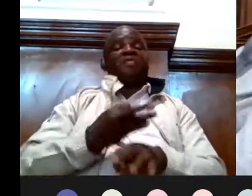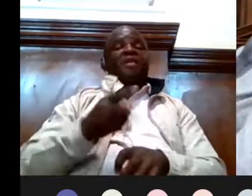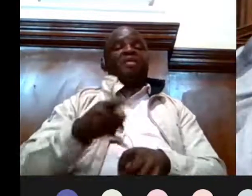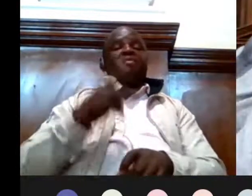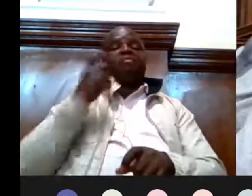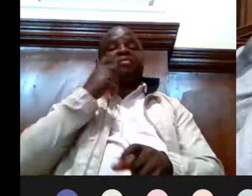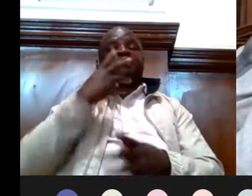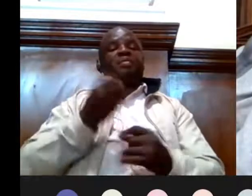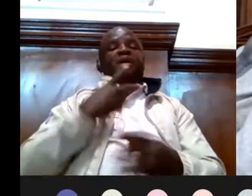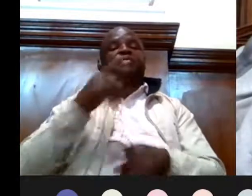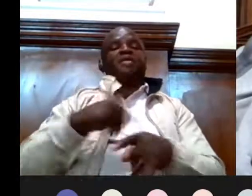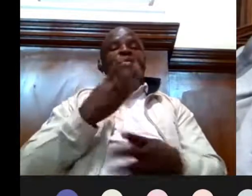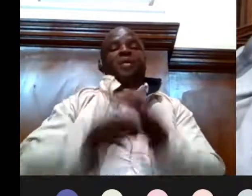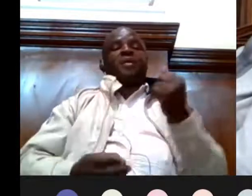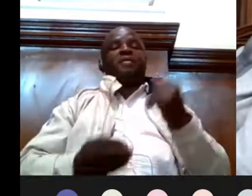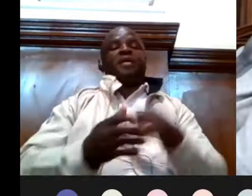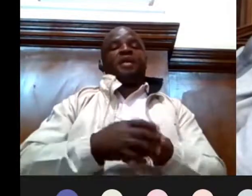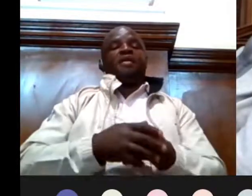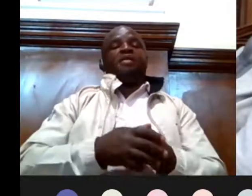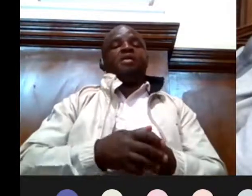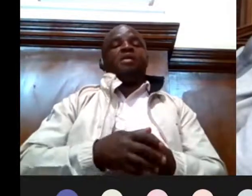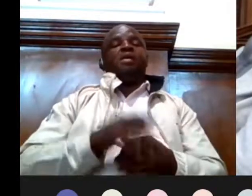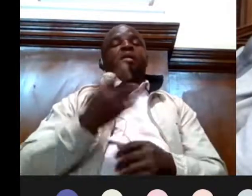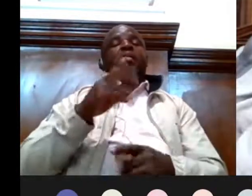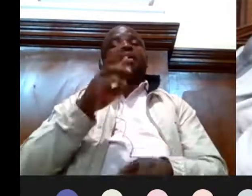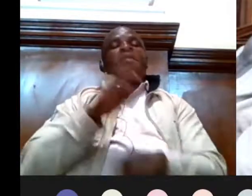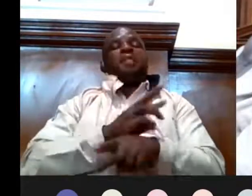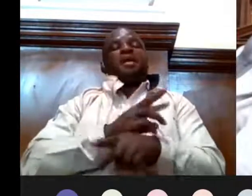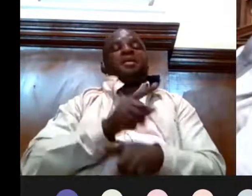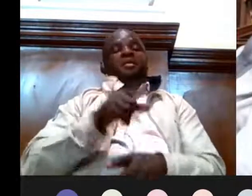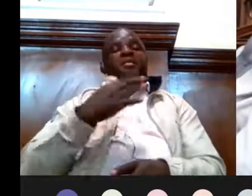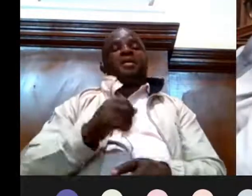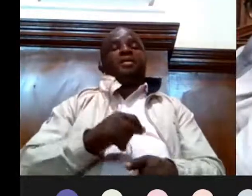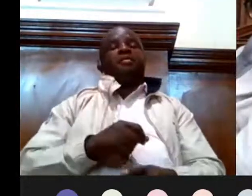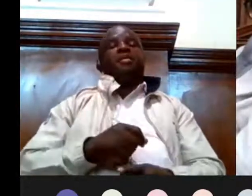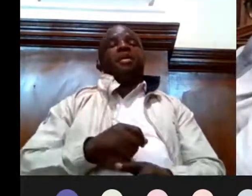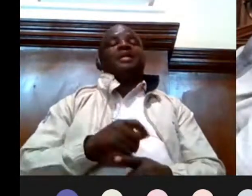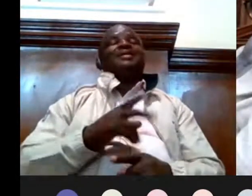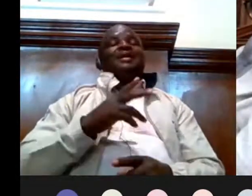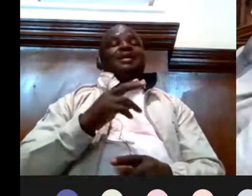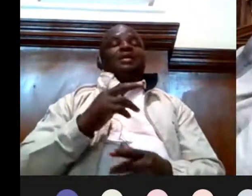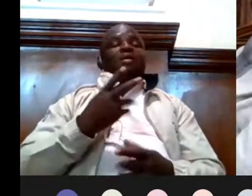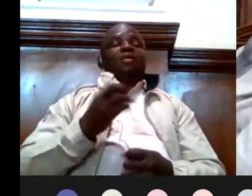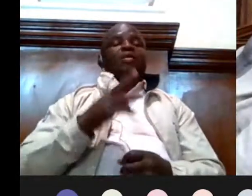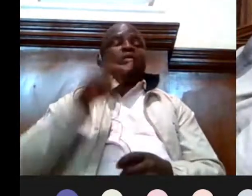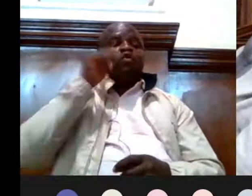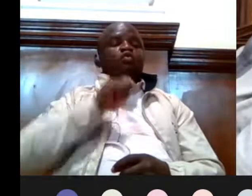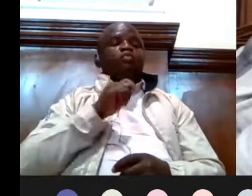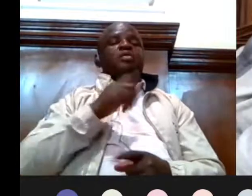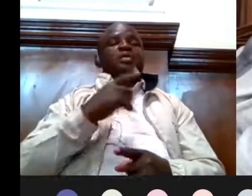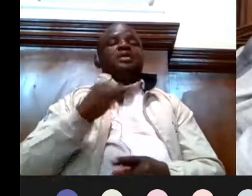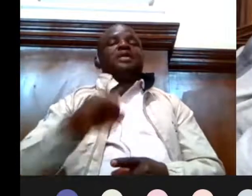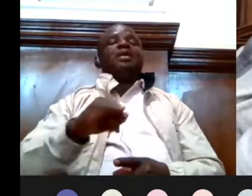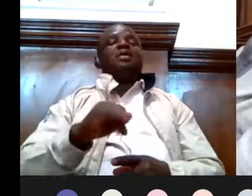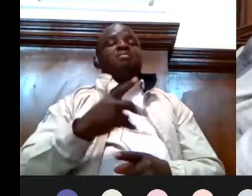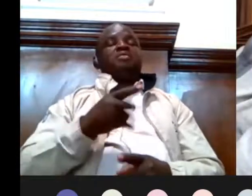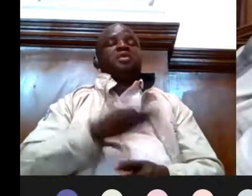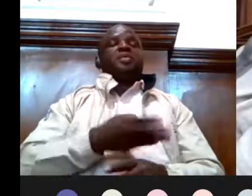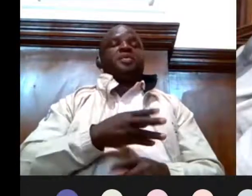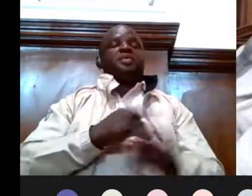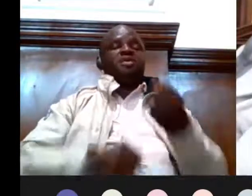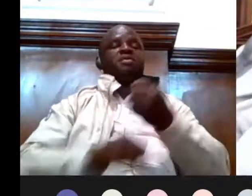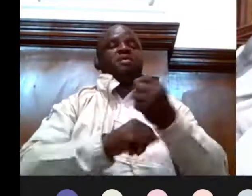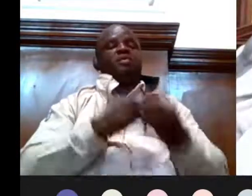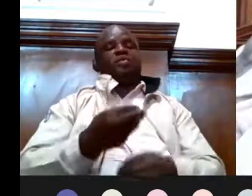disappears and cannot be reached. But the mother of this girl or her granny will still be there.